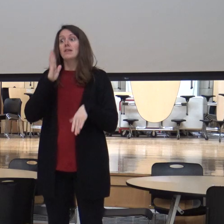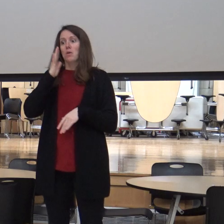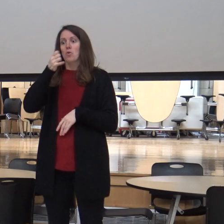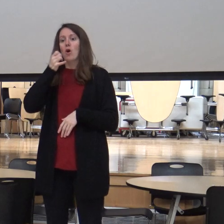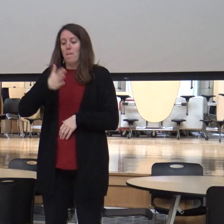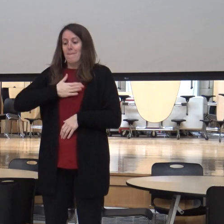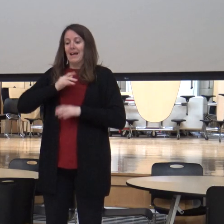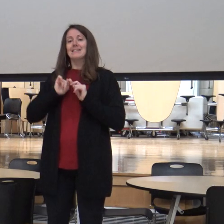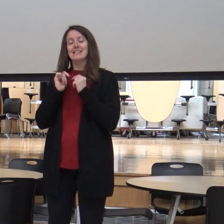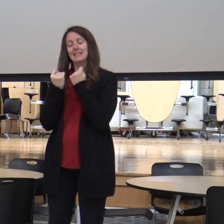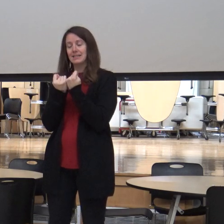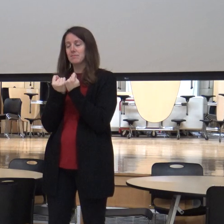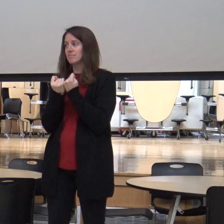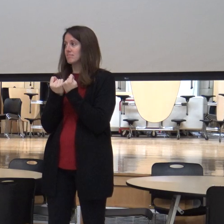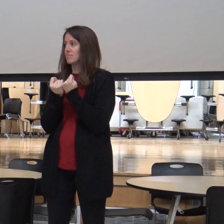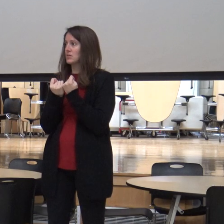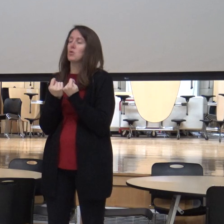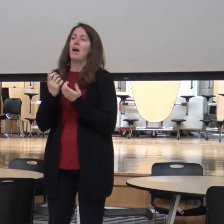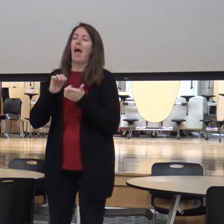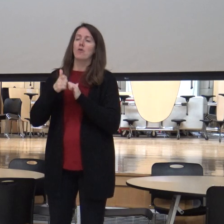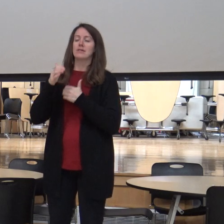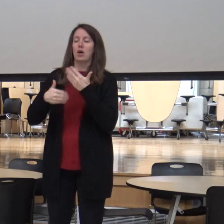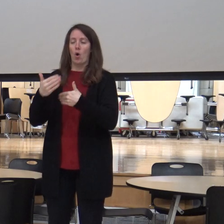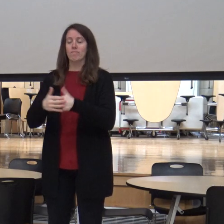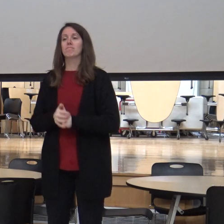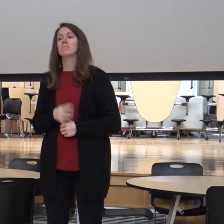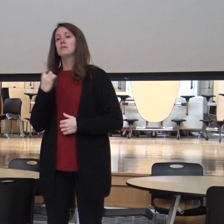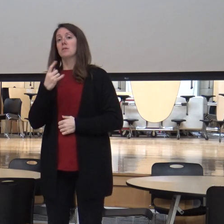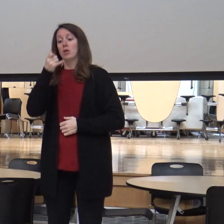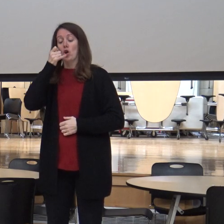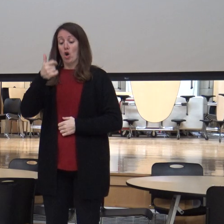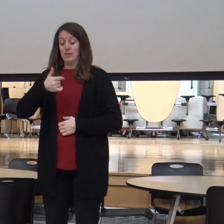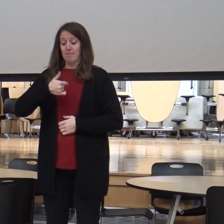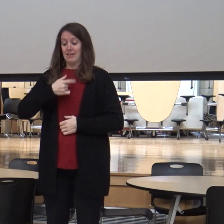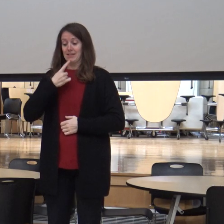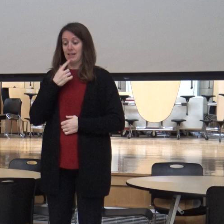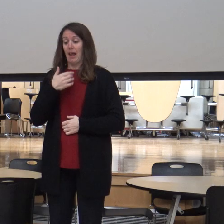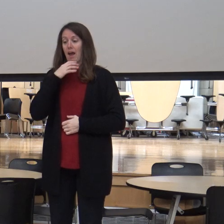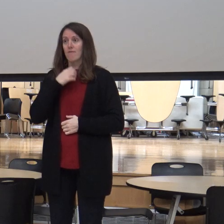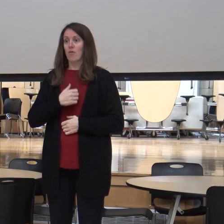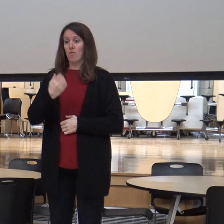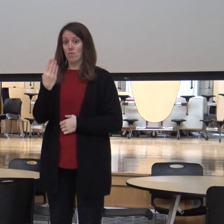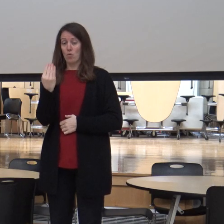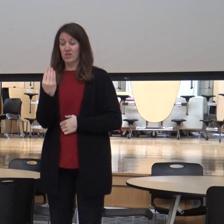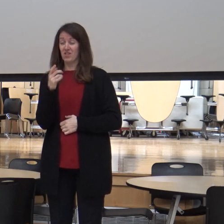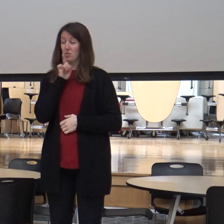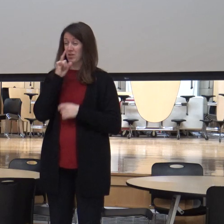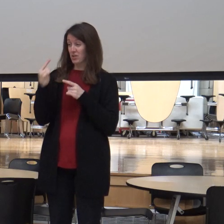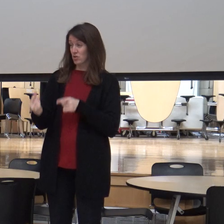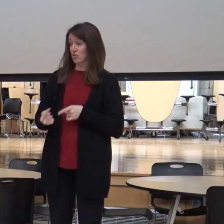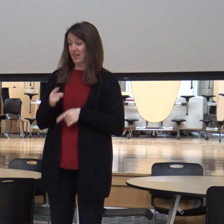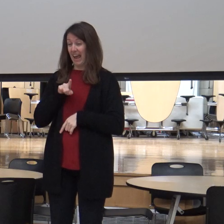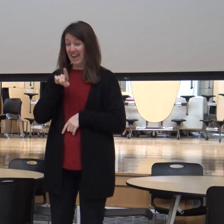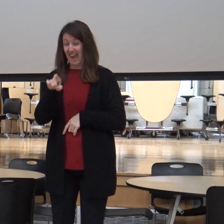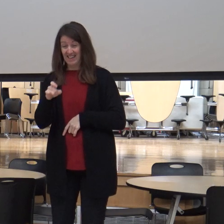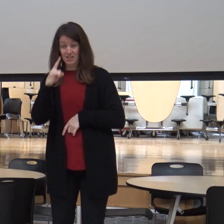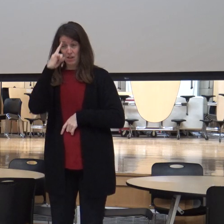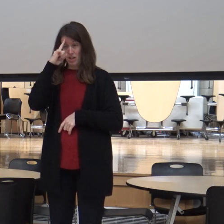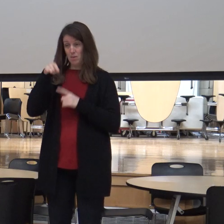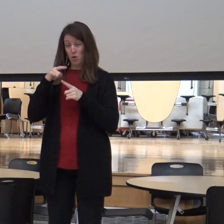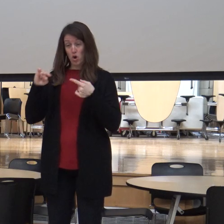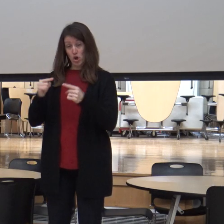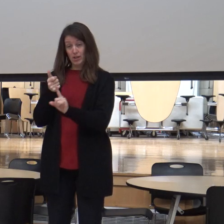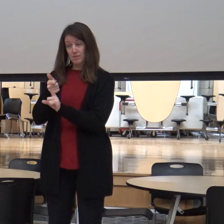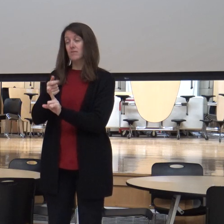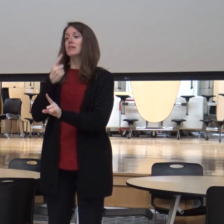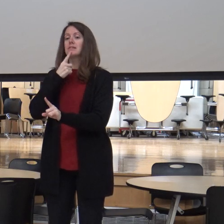And here's what that looks like. Somebody calls up and says, I have a 14-year-old, they've really been struggling, asked if they had thoughts of hurting themselves. They